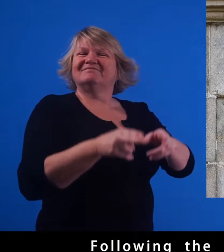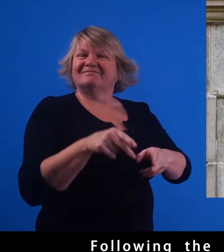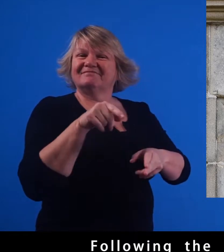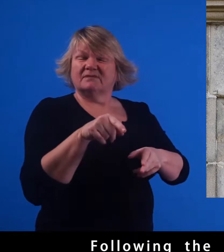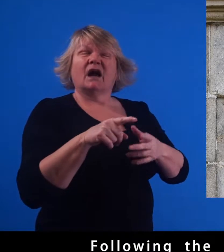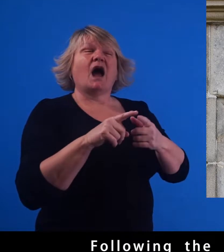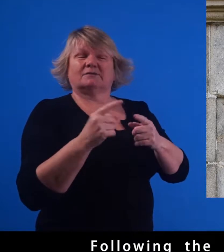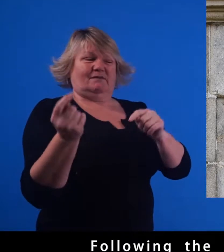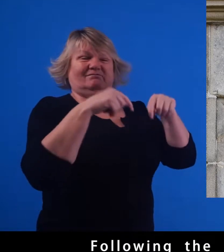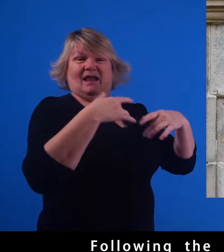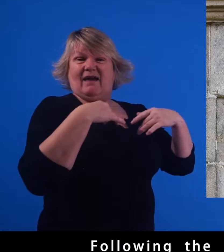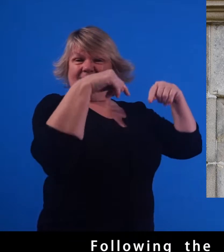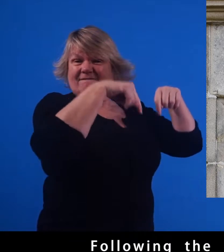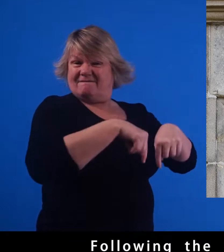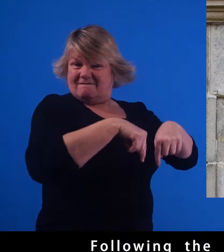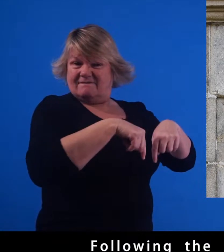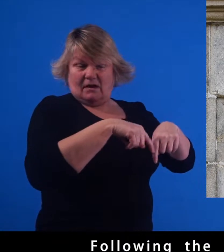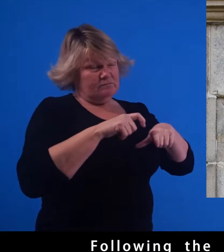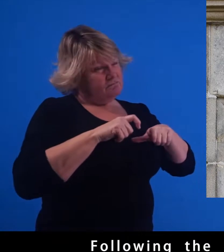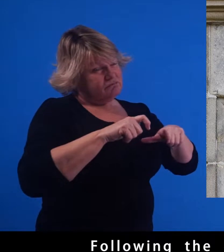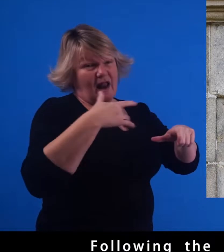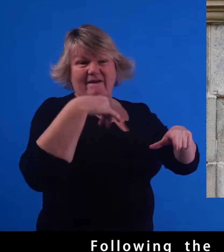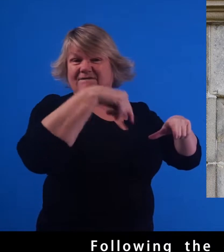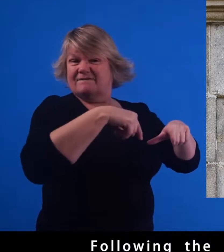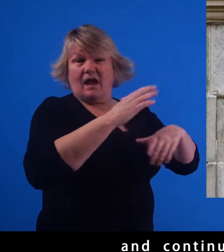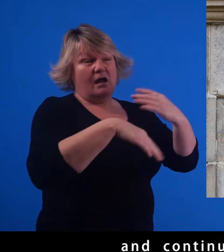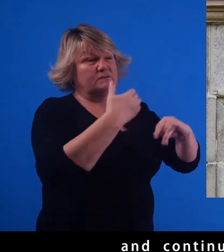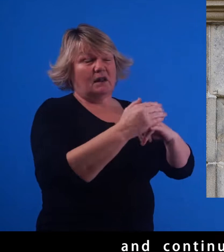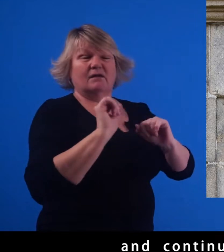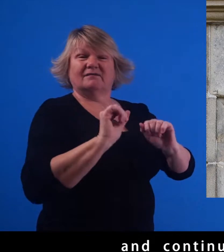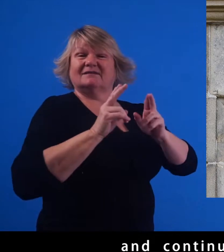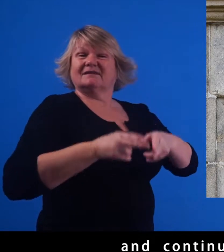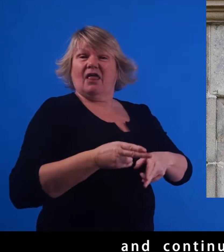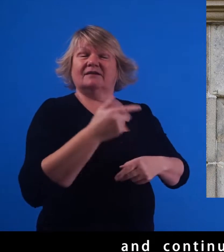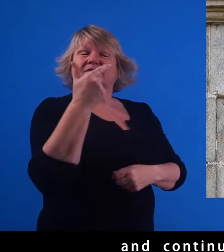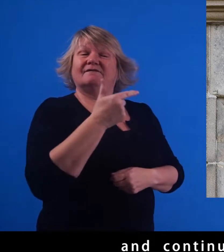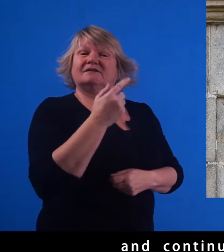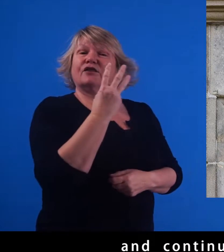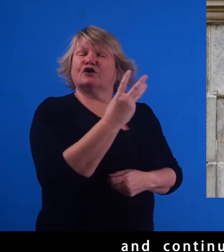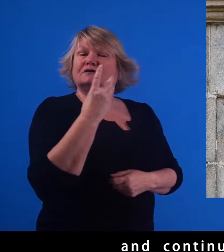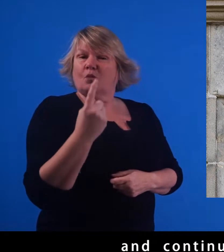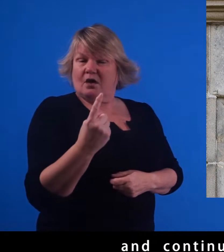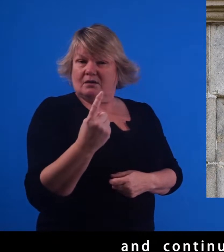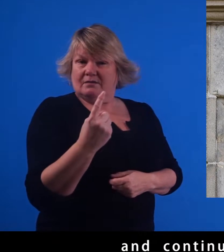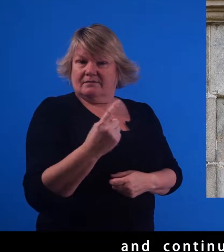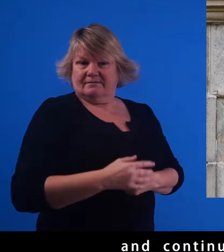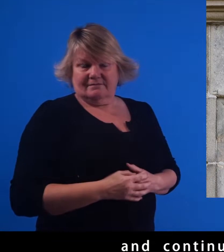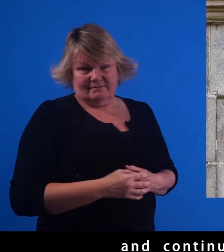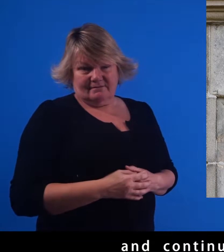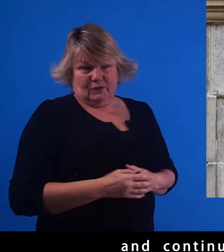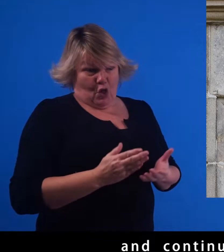Following the death of her husband, Elizabeth took up residence in the house and continued to reside there until her own death